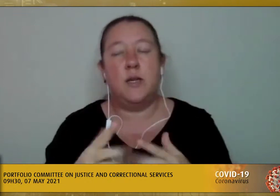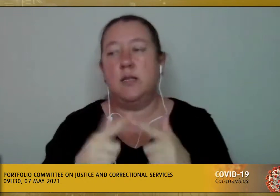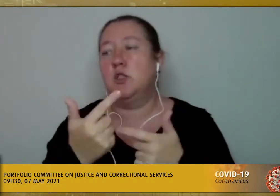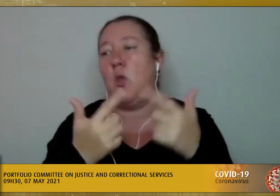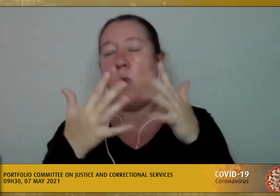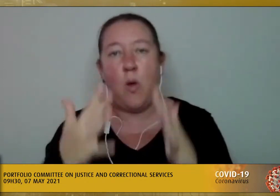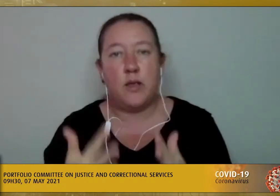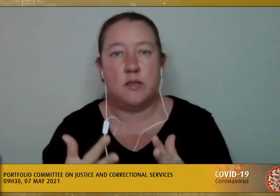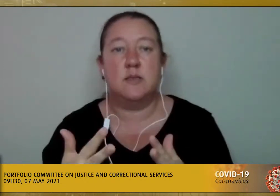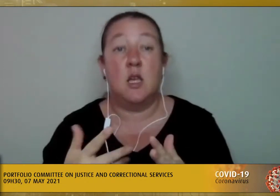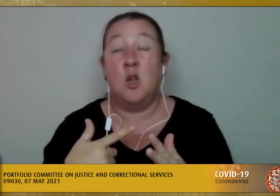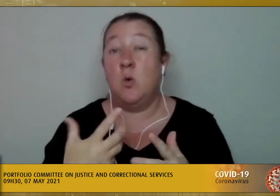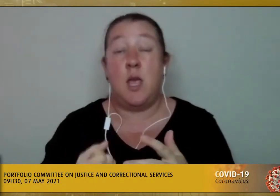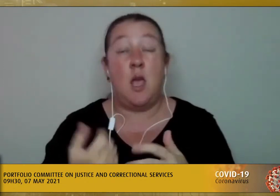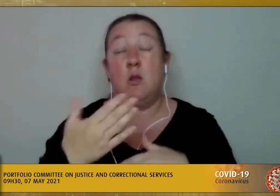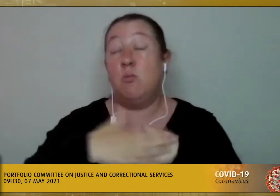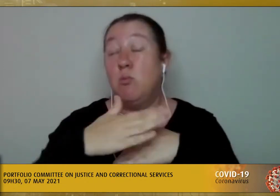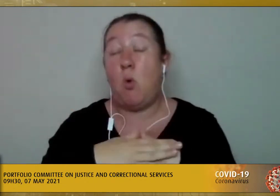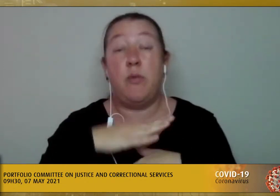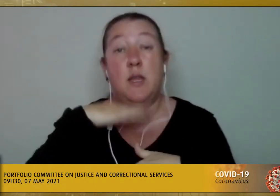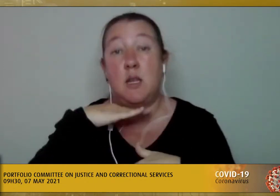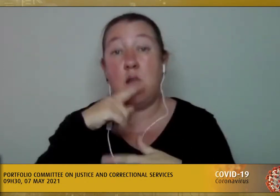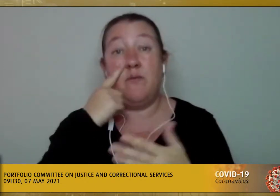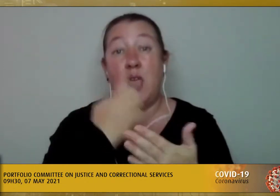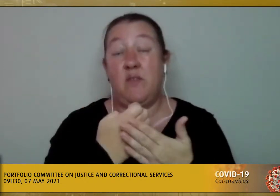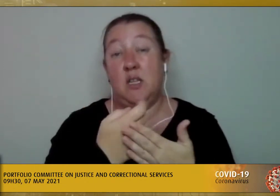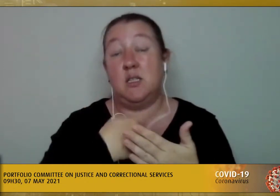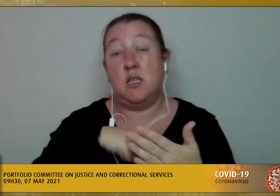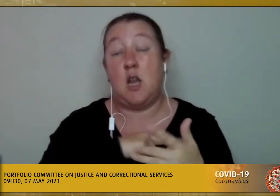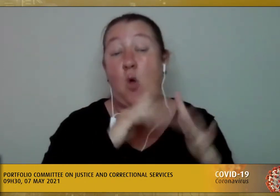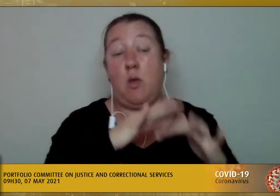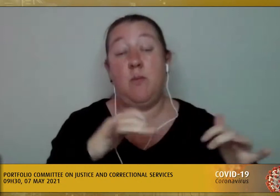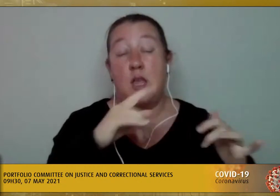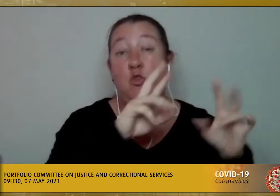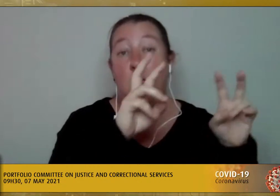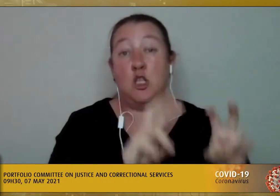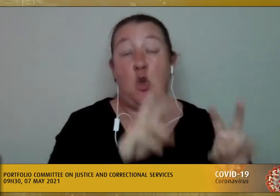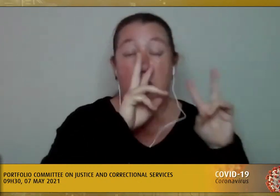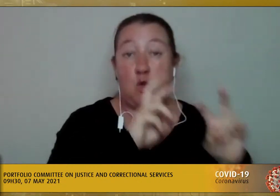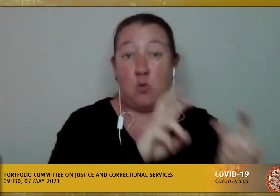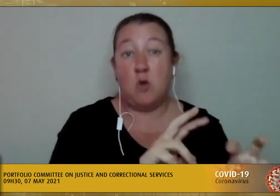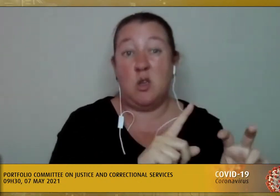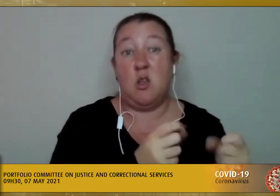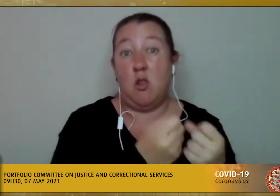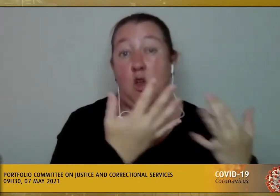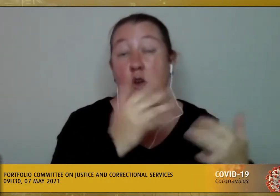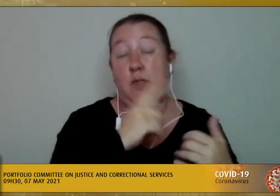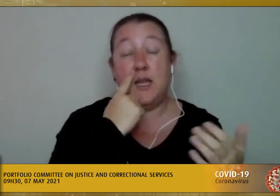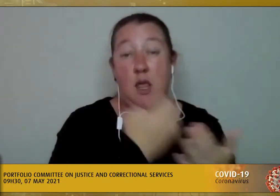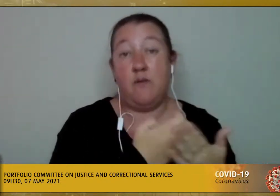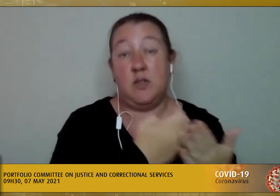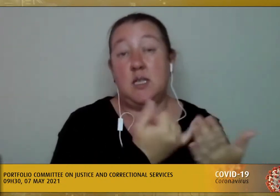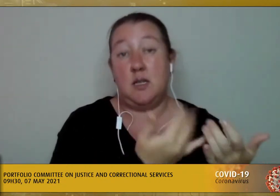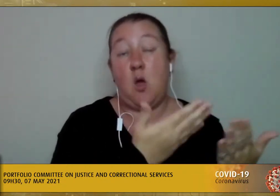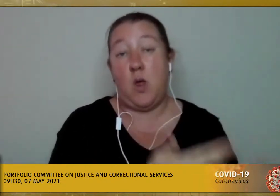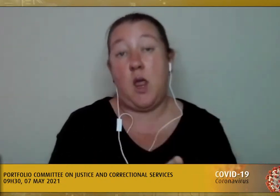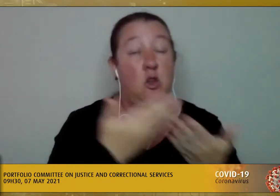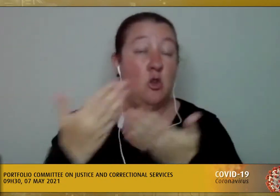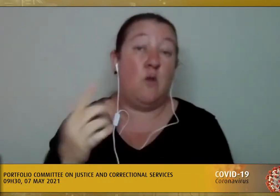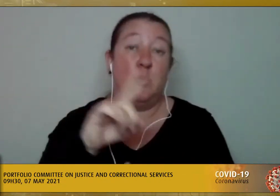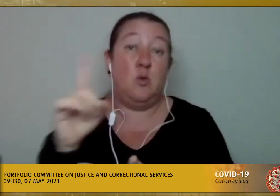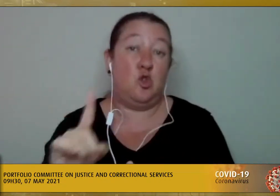we had more than enough evidence in our parliamentary escom inquiry which was a lot of that evidence has now been handed over to the